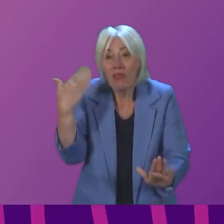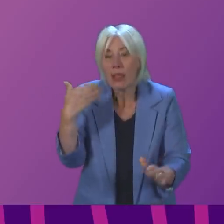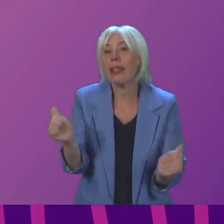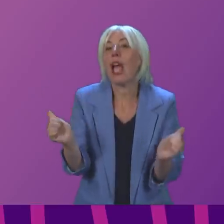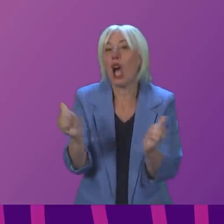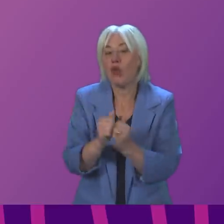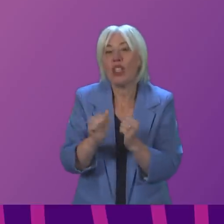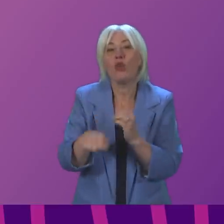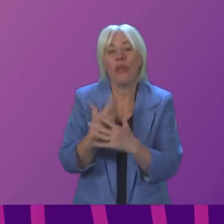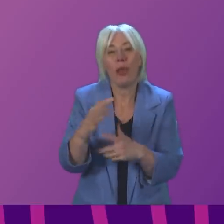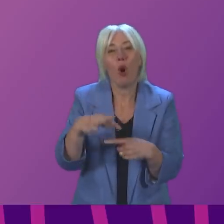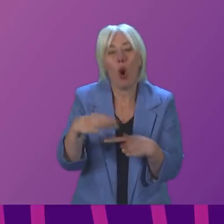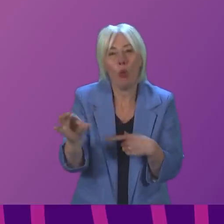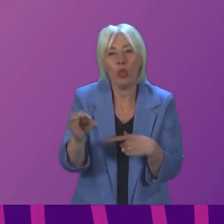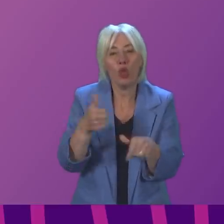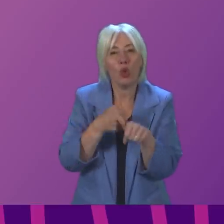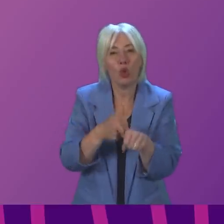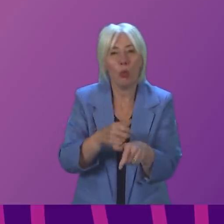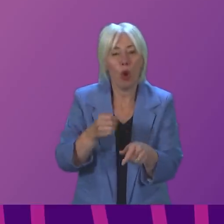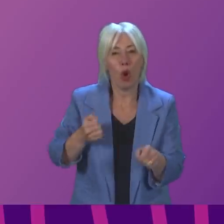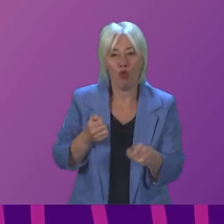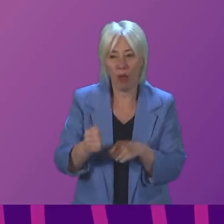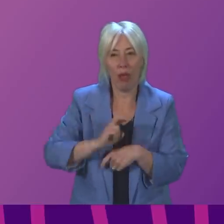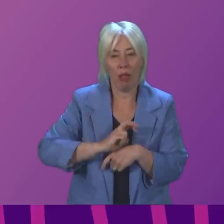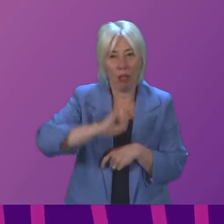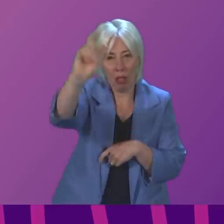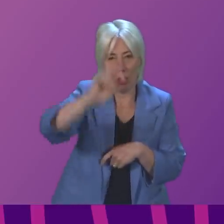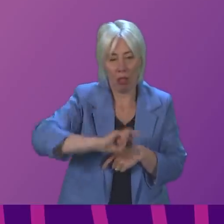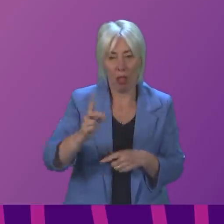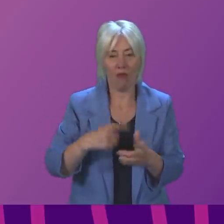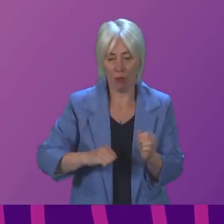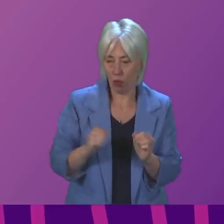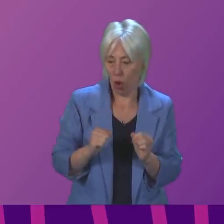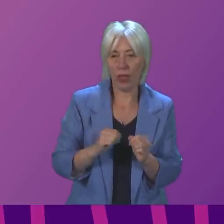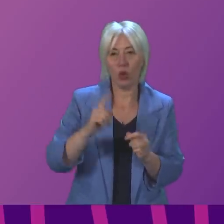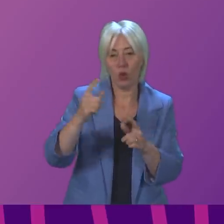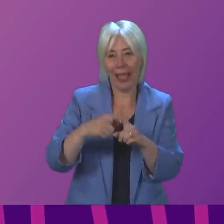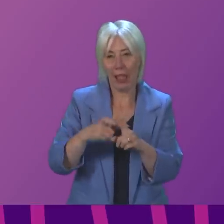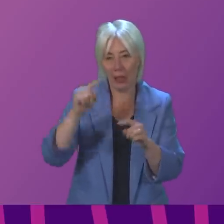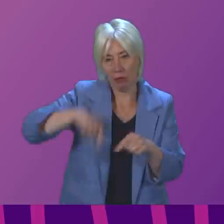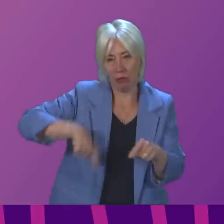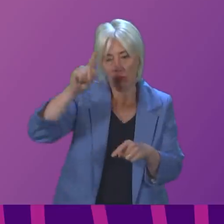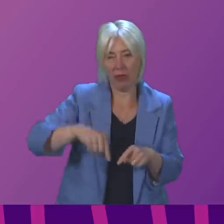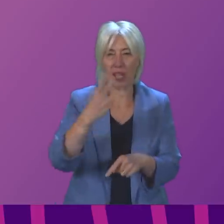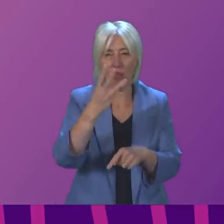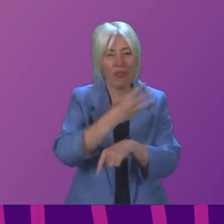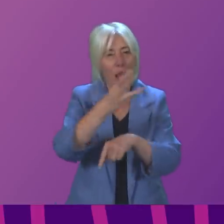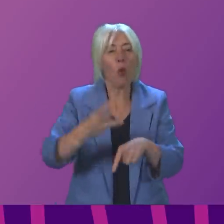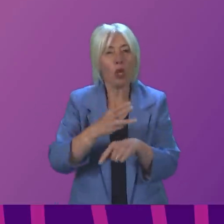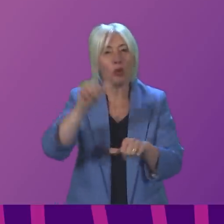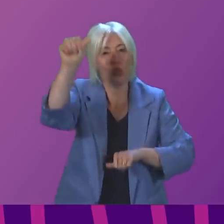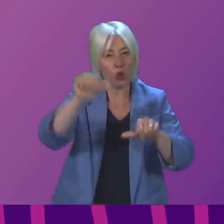to develop options to support a rail journey time between Scotland and London of three hours. They were both working on it.